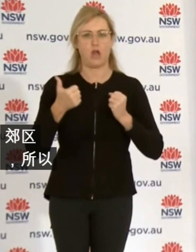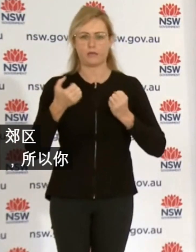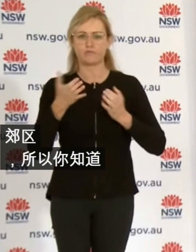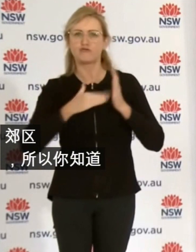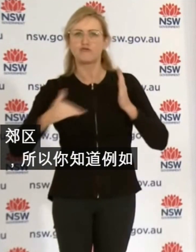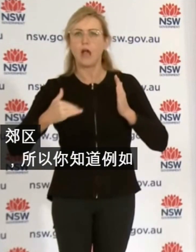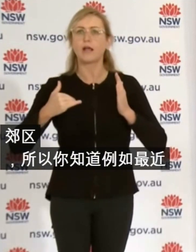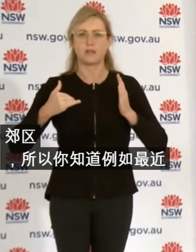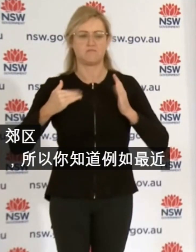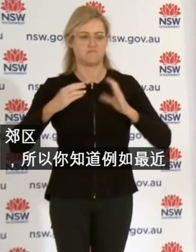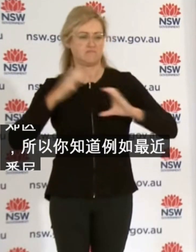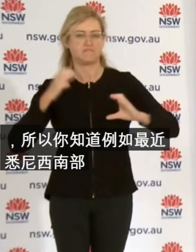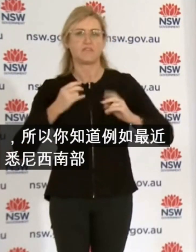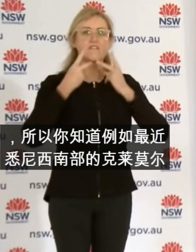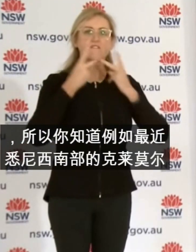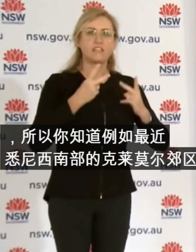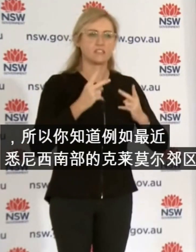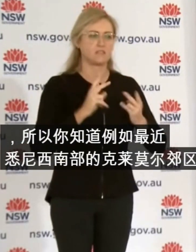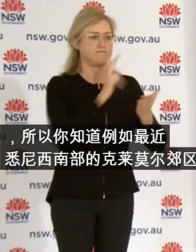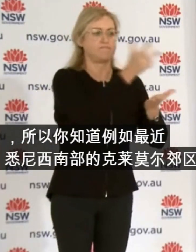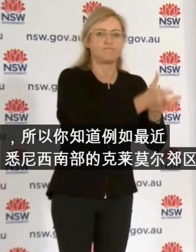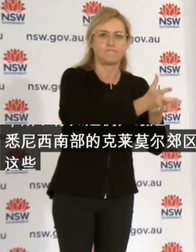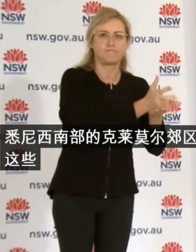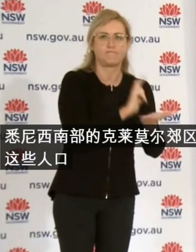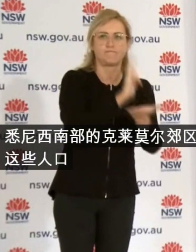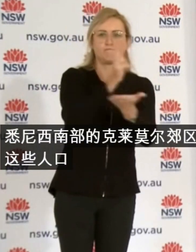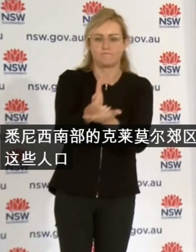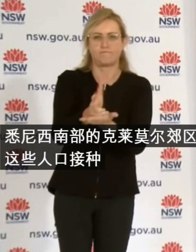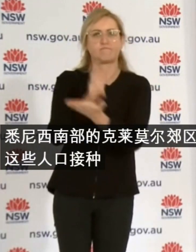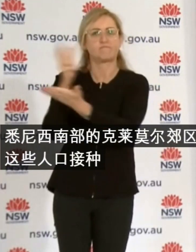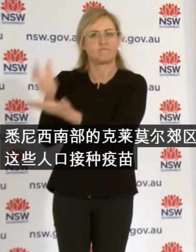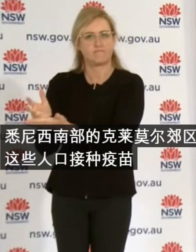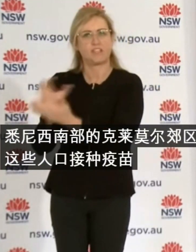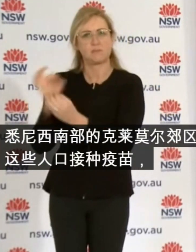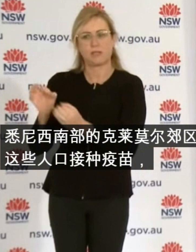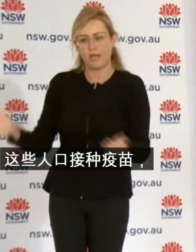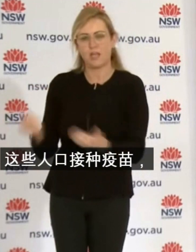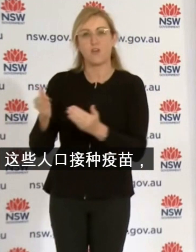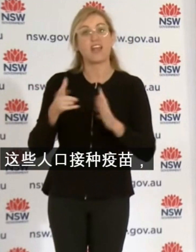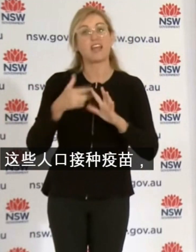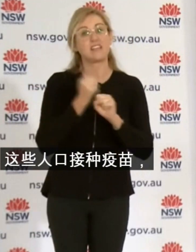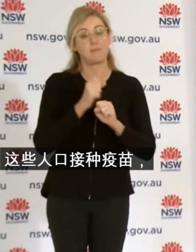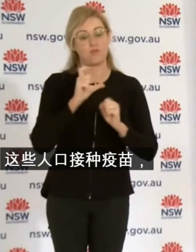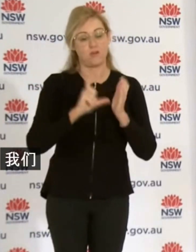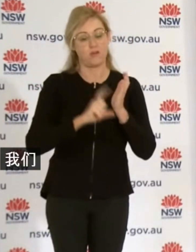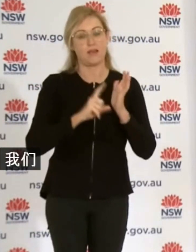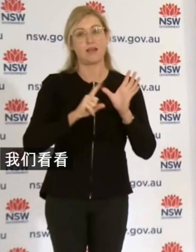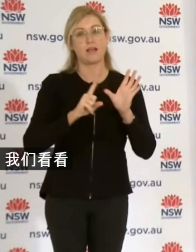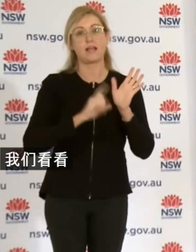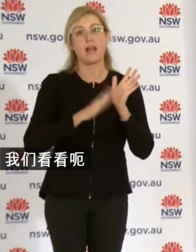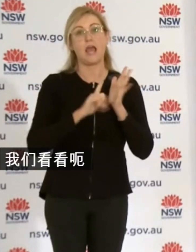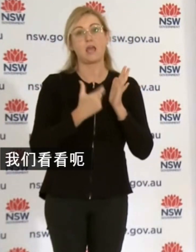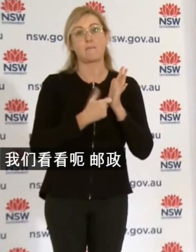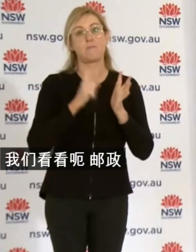so, you know, for example, recently southwestern Sydney's been out in the suburb of Claymore vaccinating that population. We